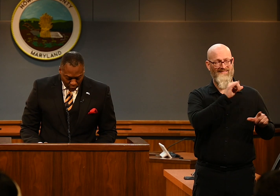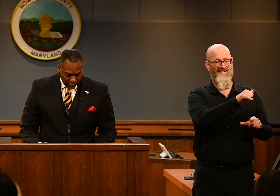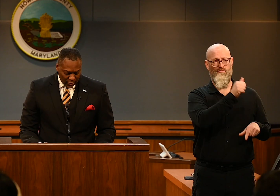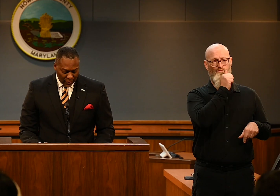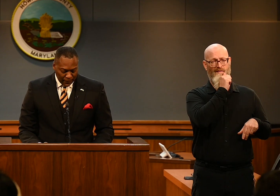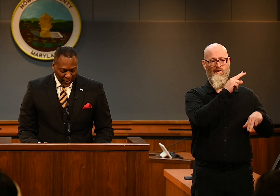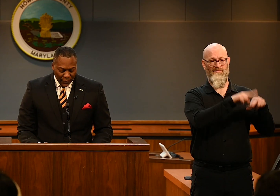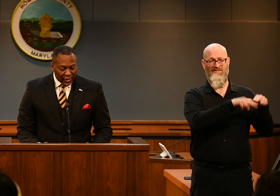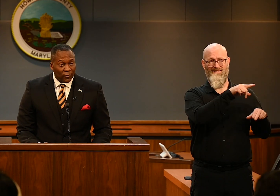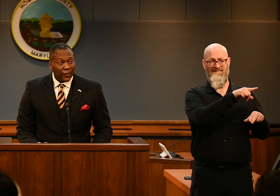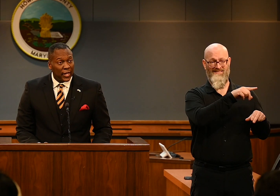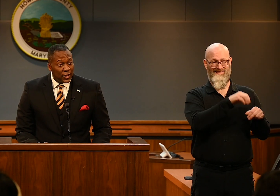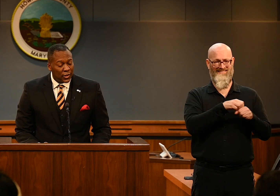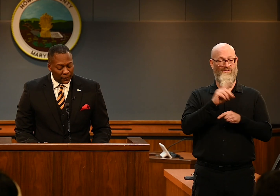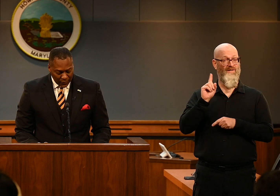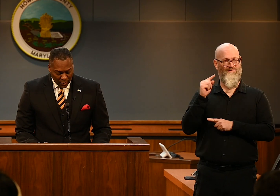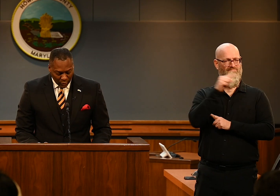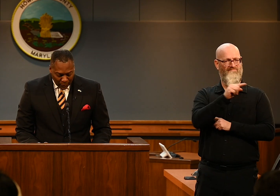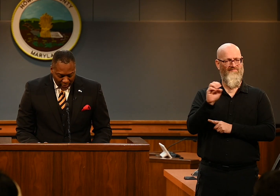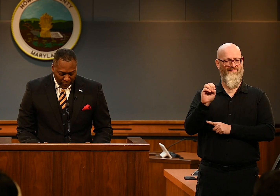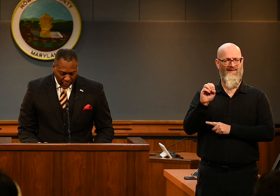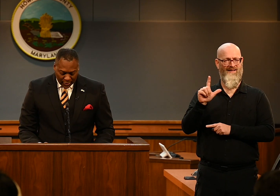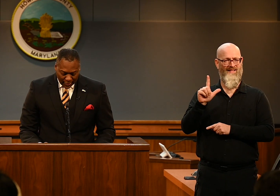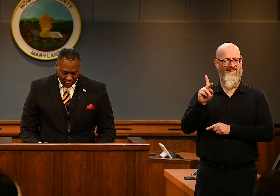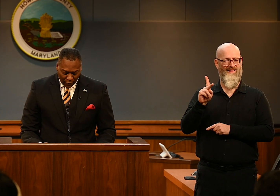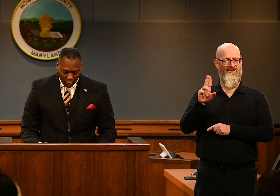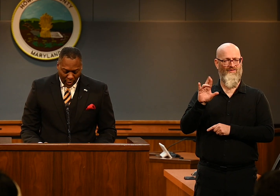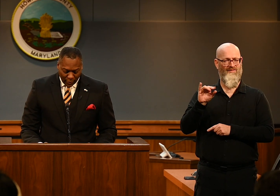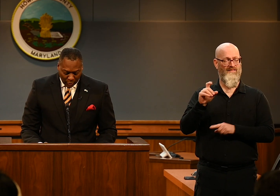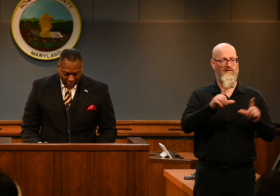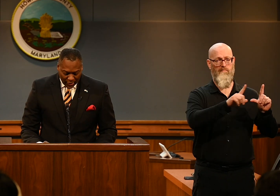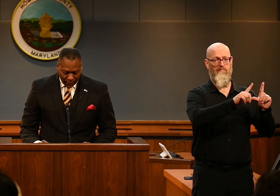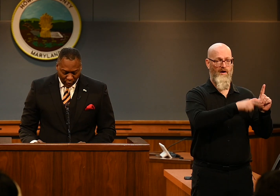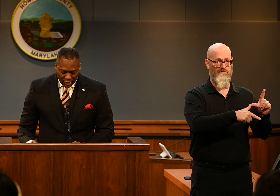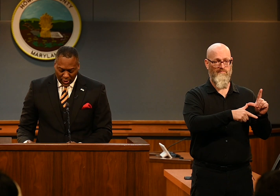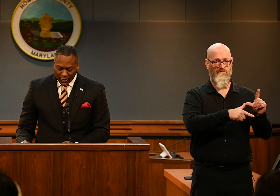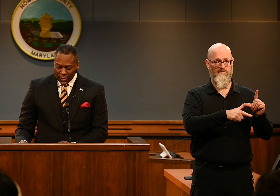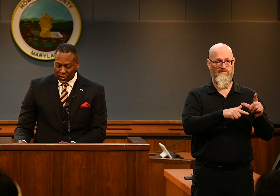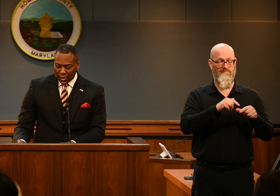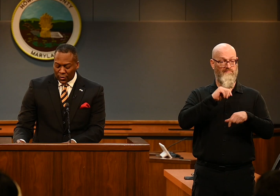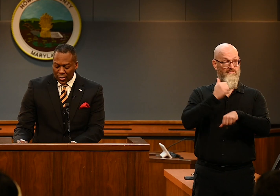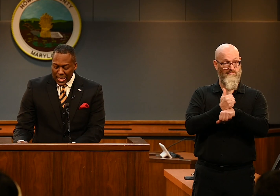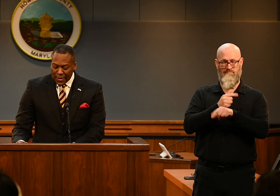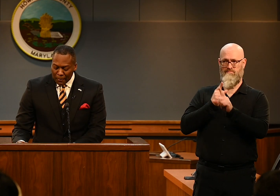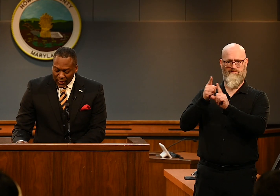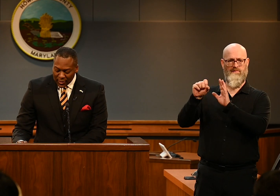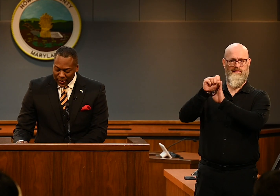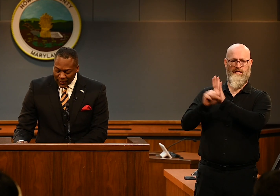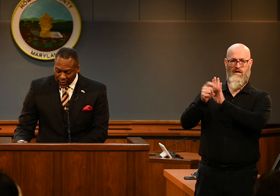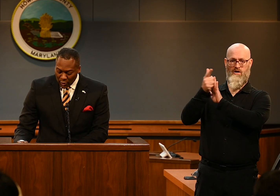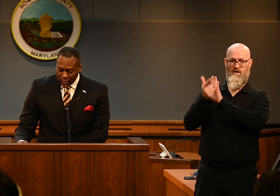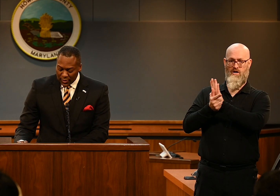in Elkridge. And this revocation was based upon state law requiring private immigration detention centers